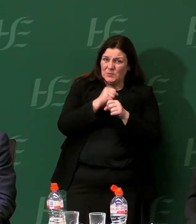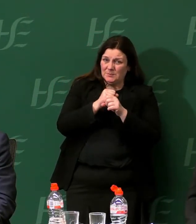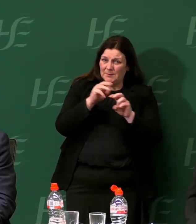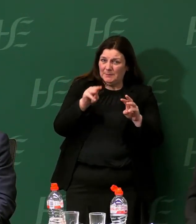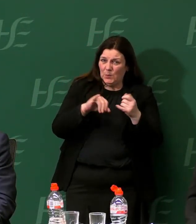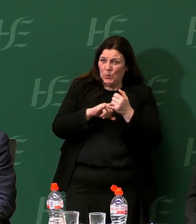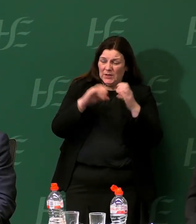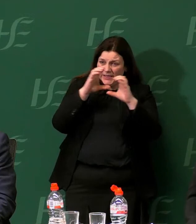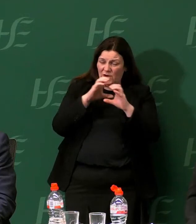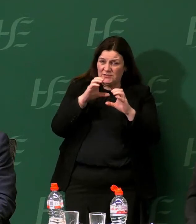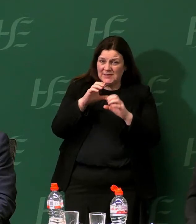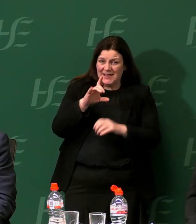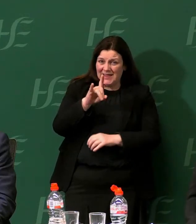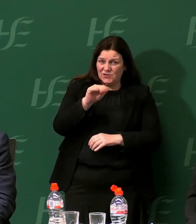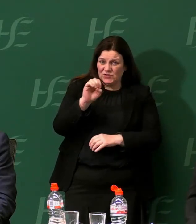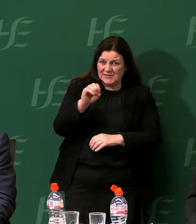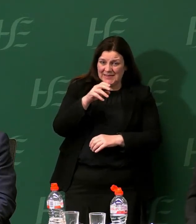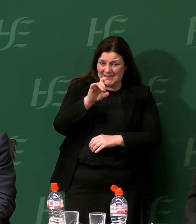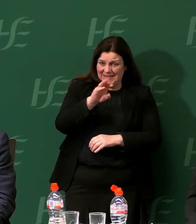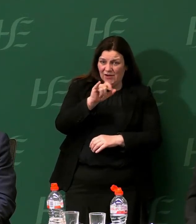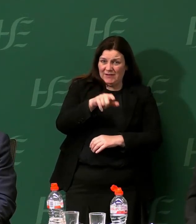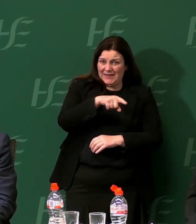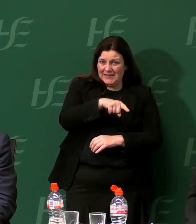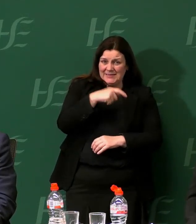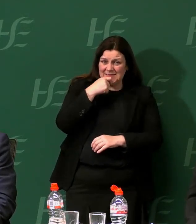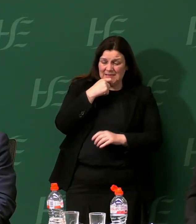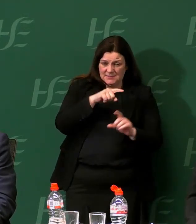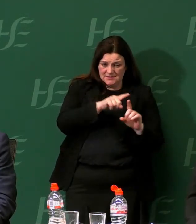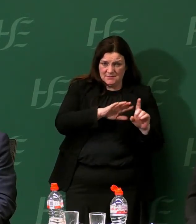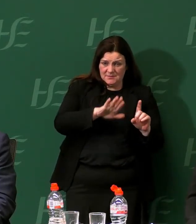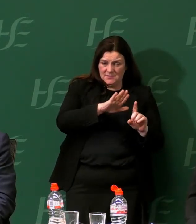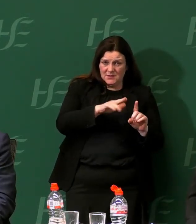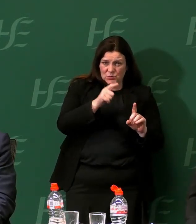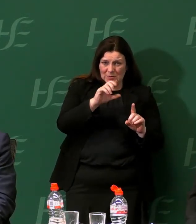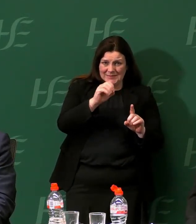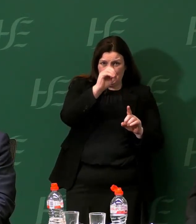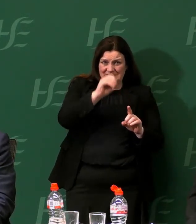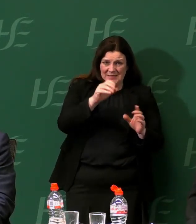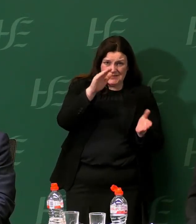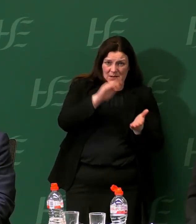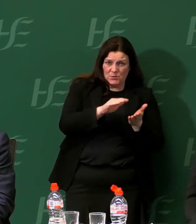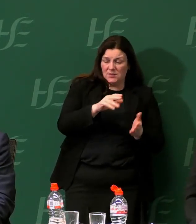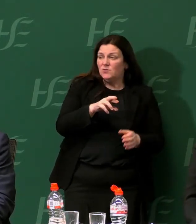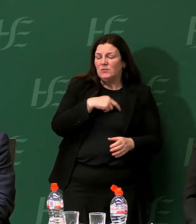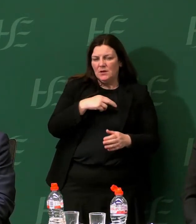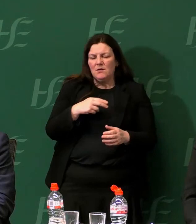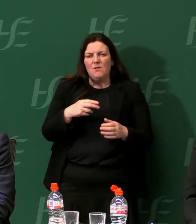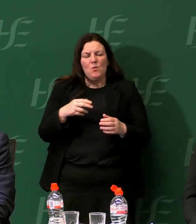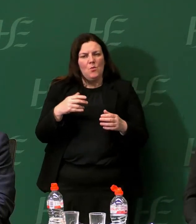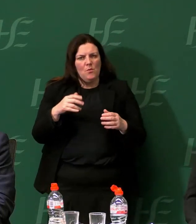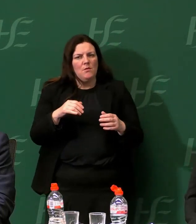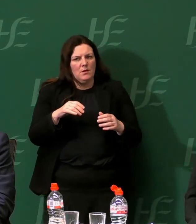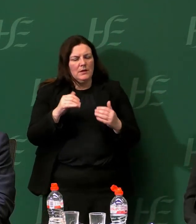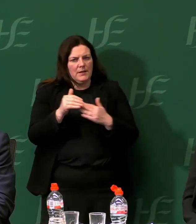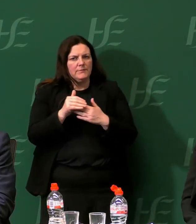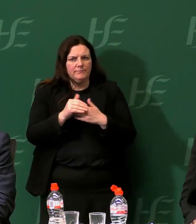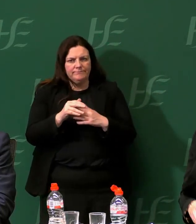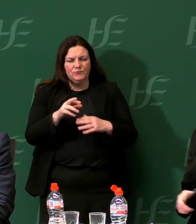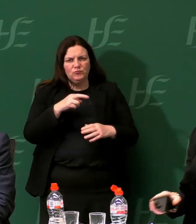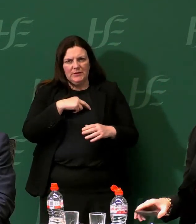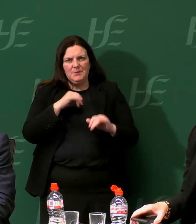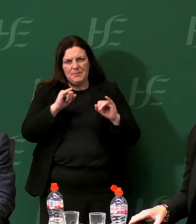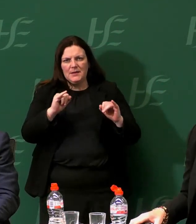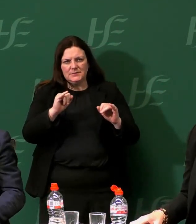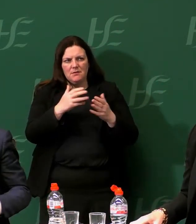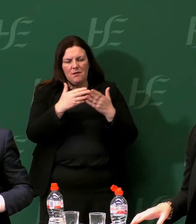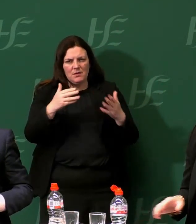21% down. Would that figure be reflective across other parts of the country? Unfortunately, there are many areas now that are at that level in